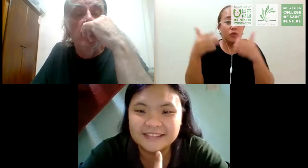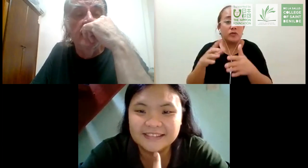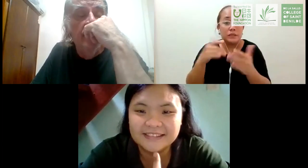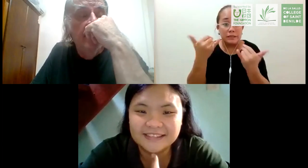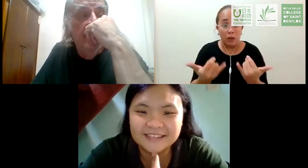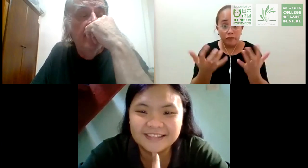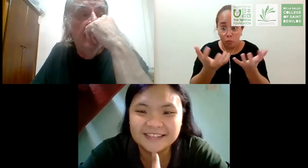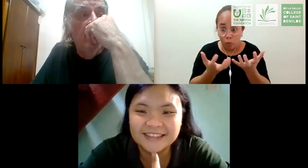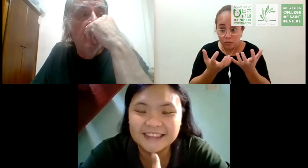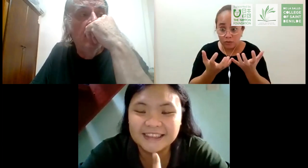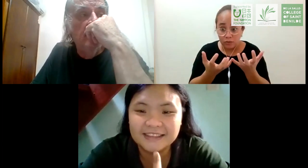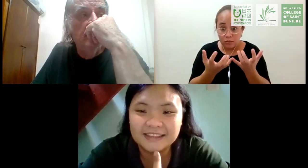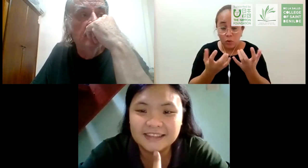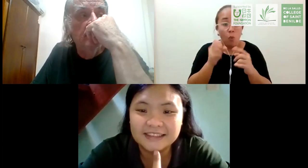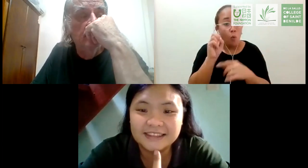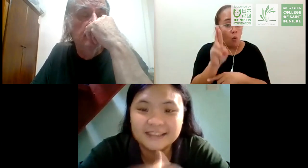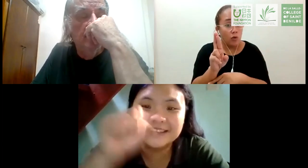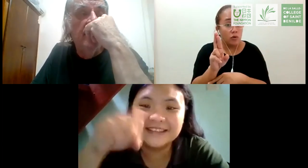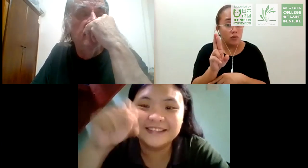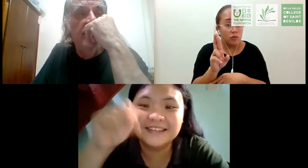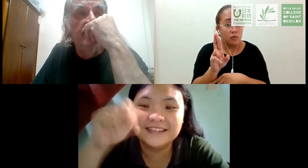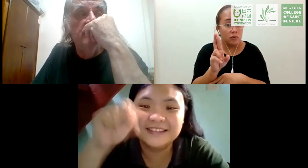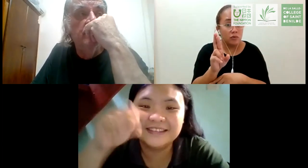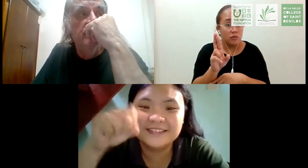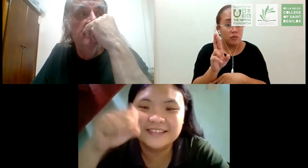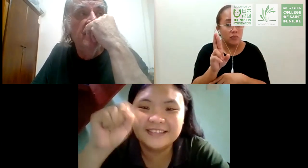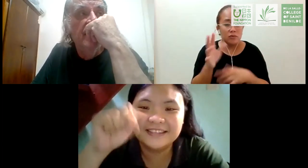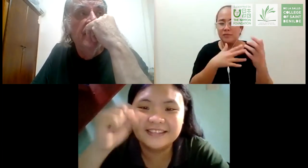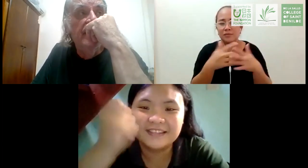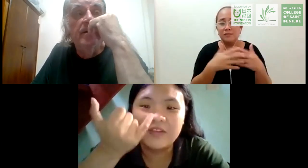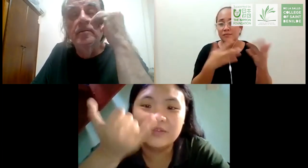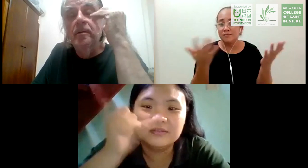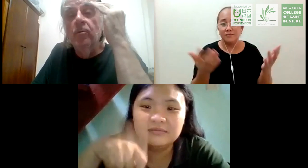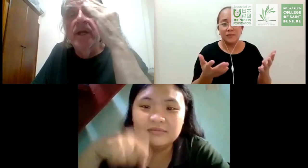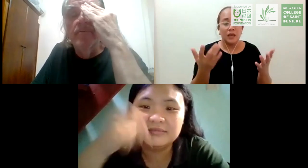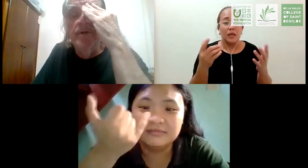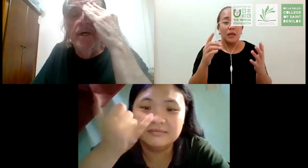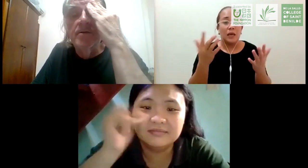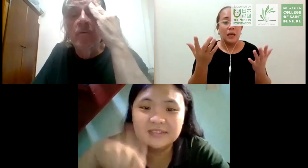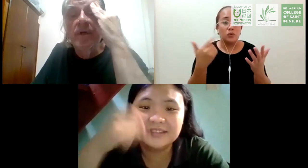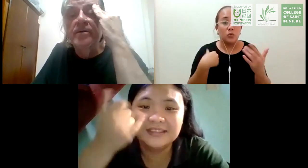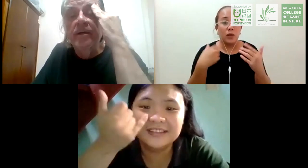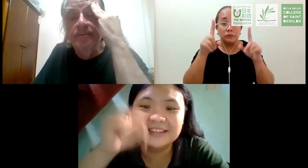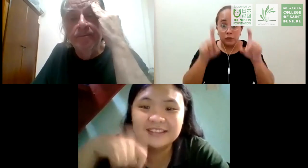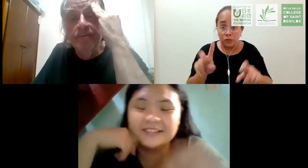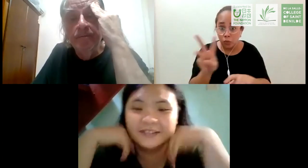want, or yeah, whatever. And then Sure. you want to have the test on Wednesday?